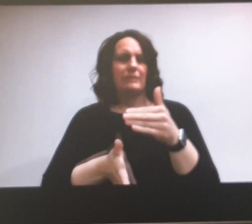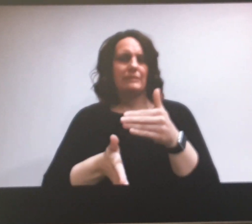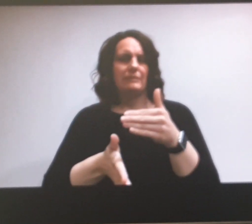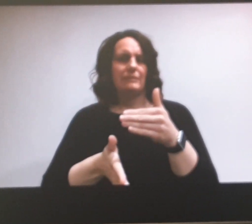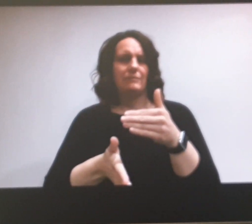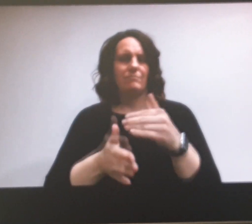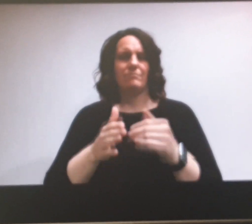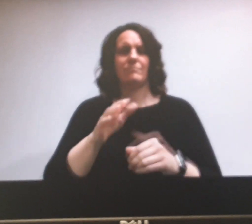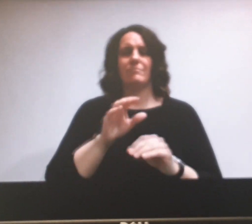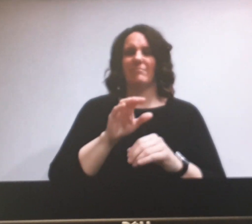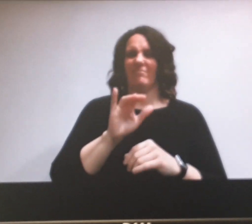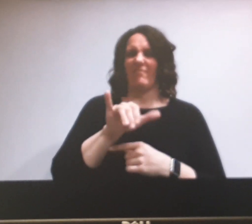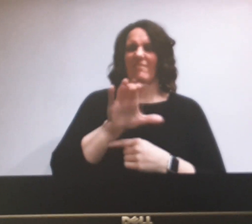be clarified.